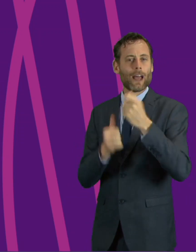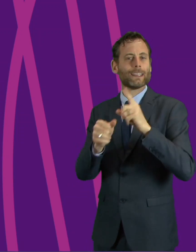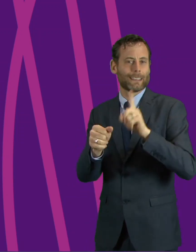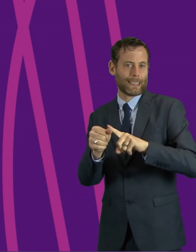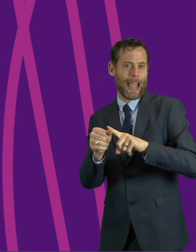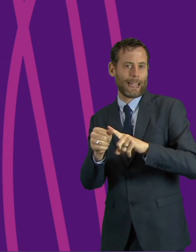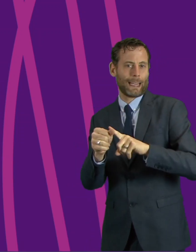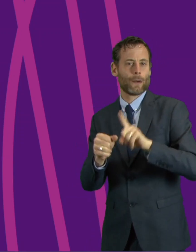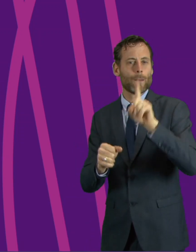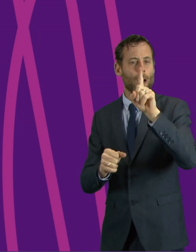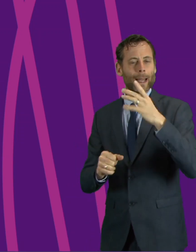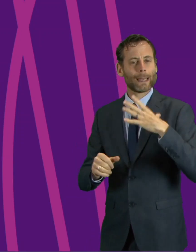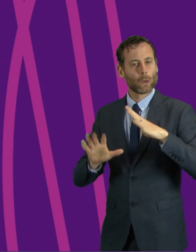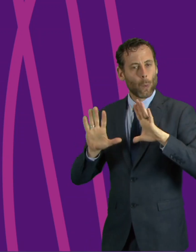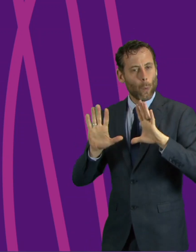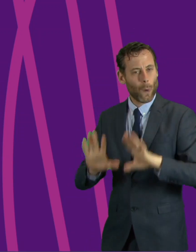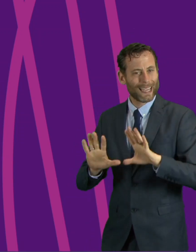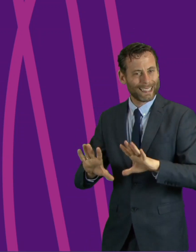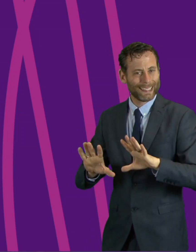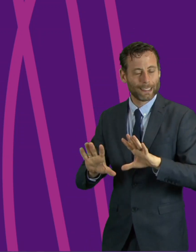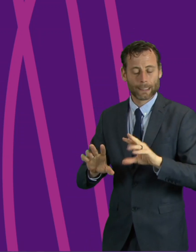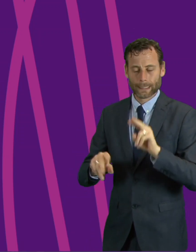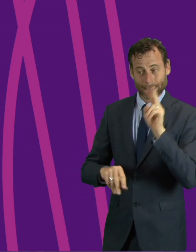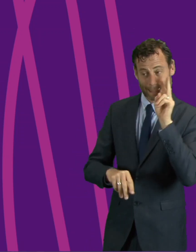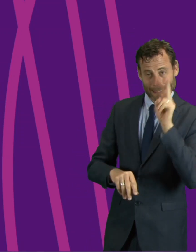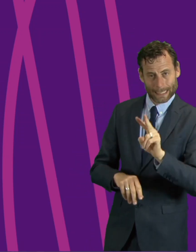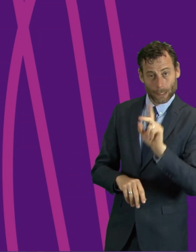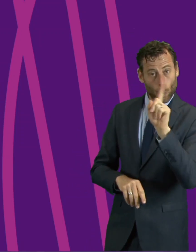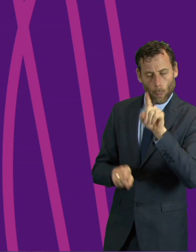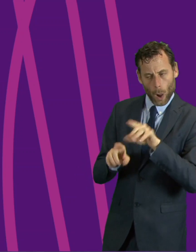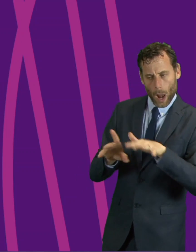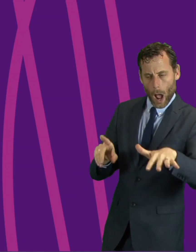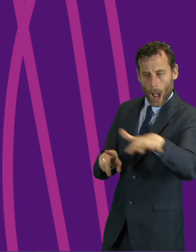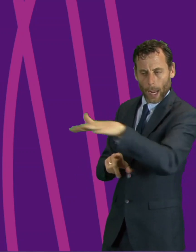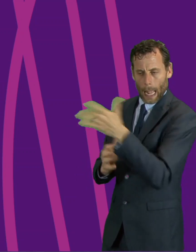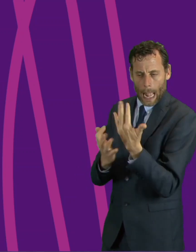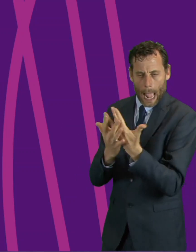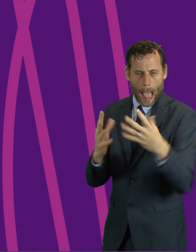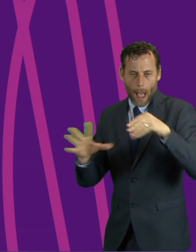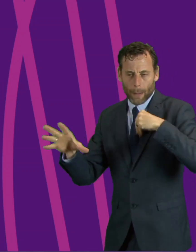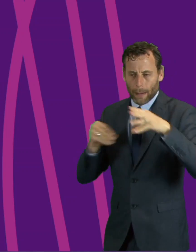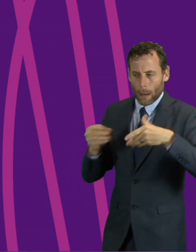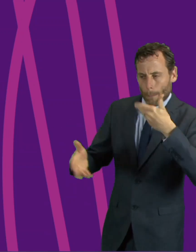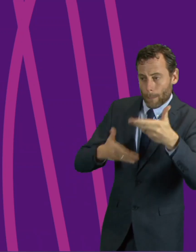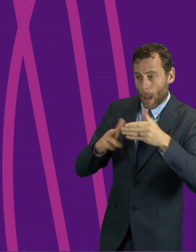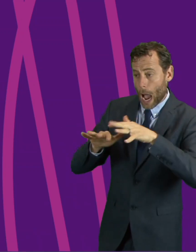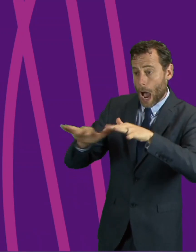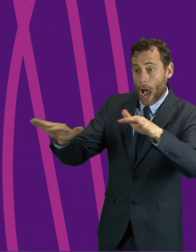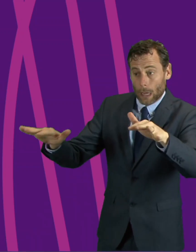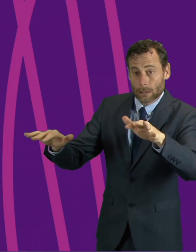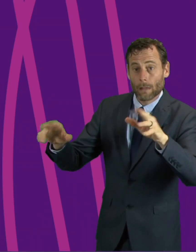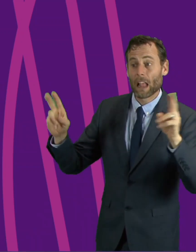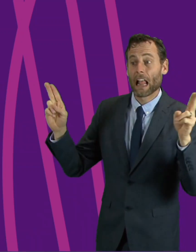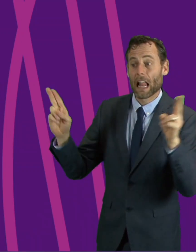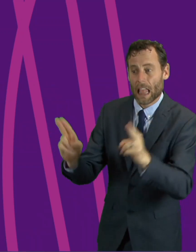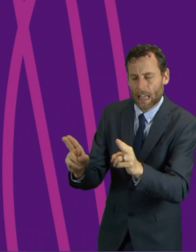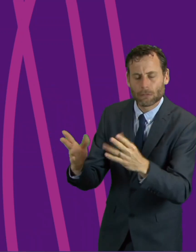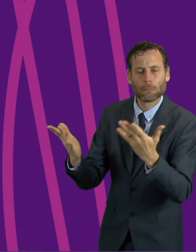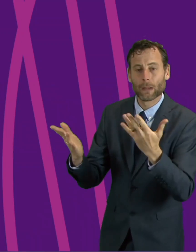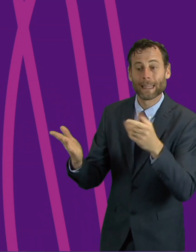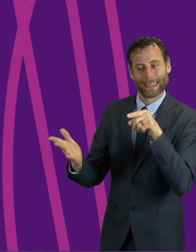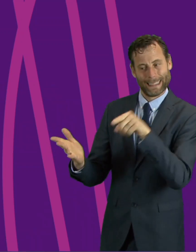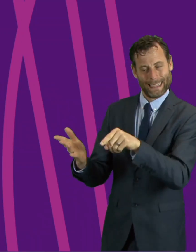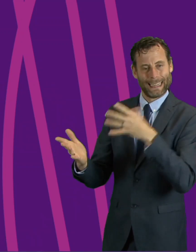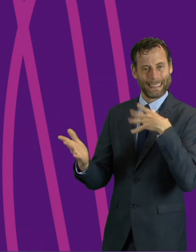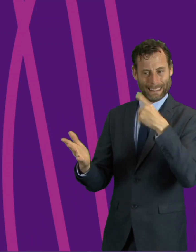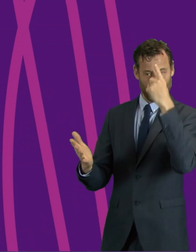will depend on how the virus is operating. And we will keep Parliament updated as that progresses. This is work that both myself